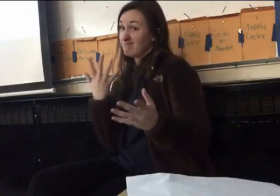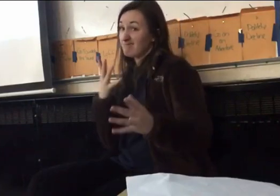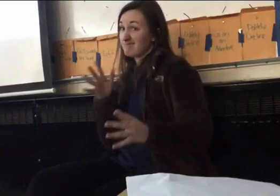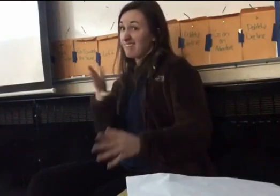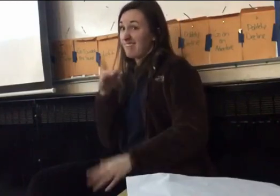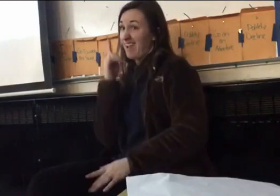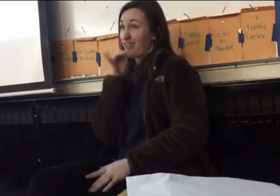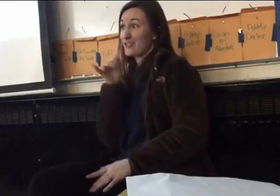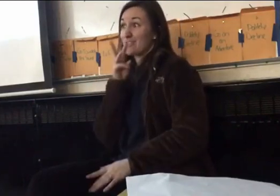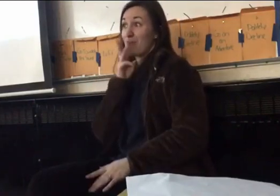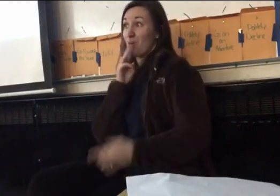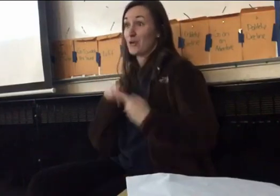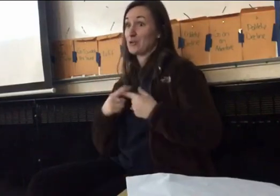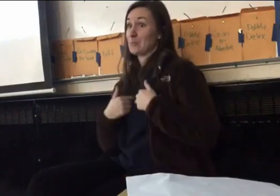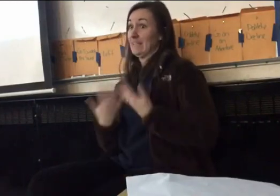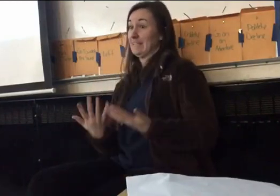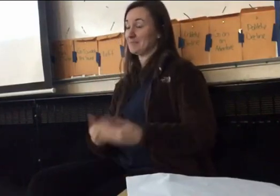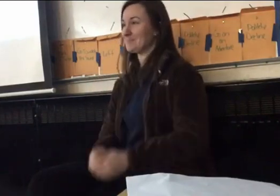Okay.